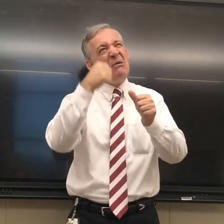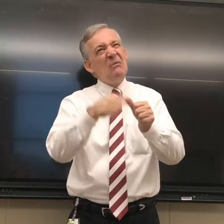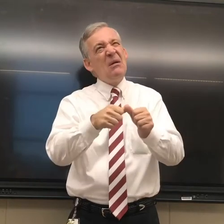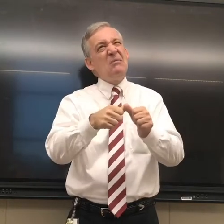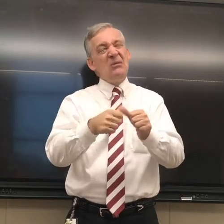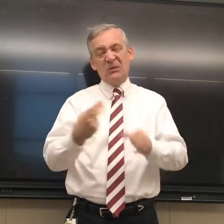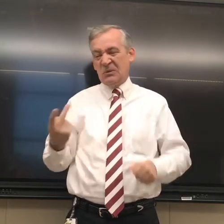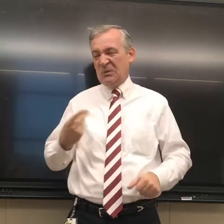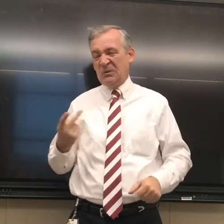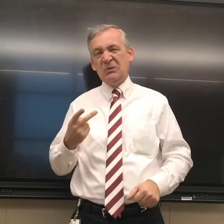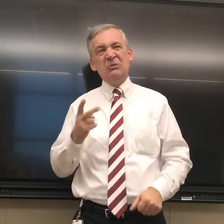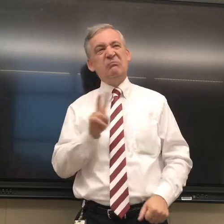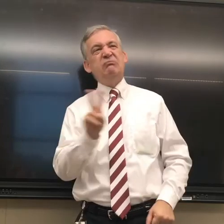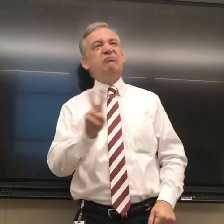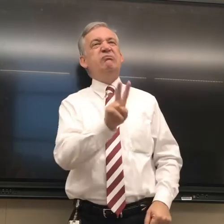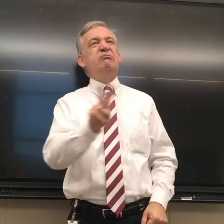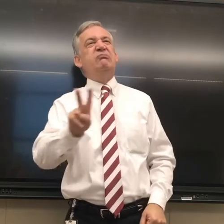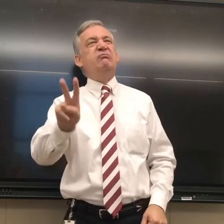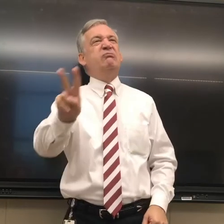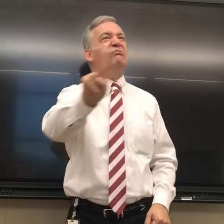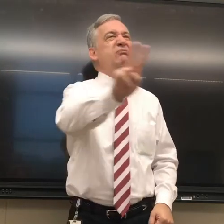watercolor painting left out in the rain.